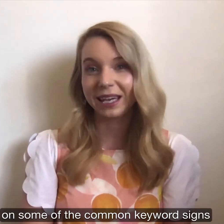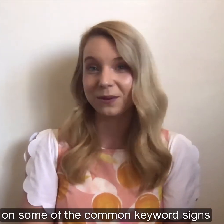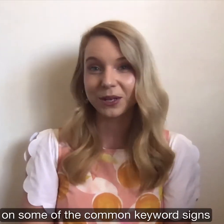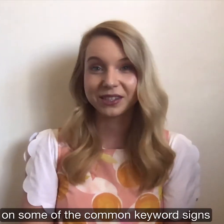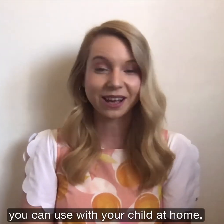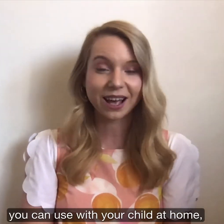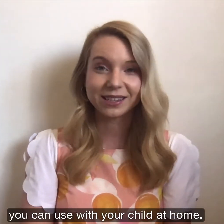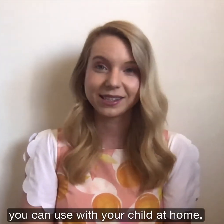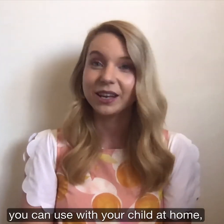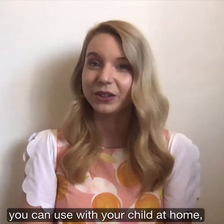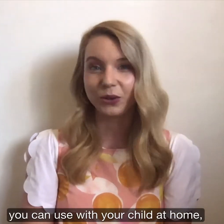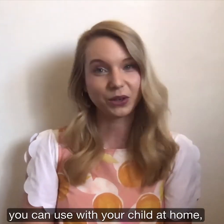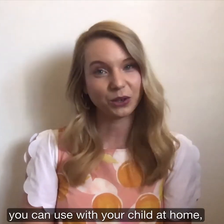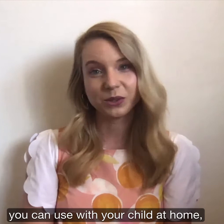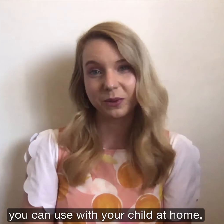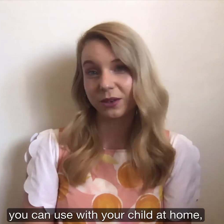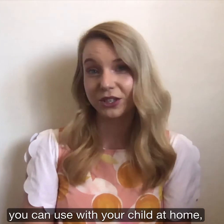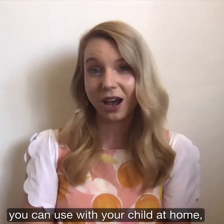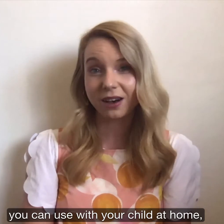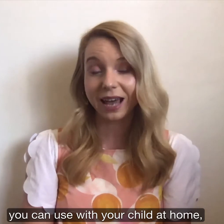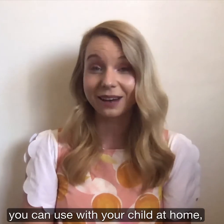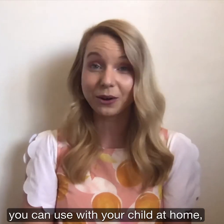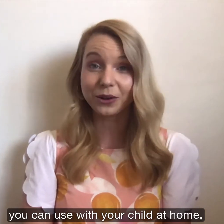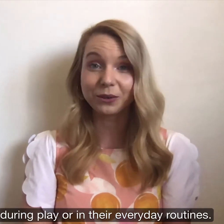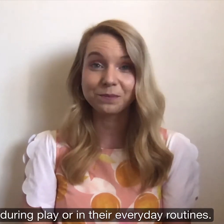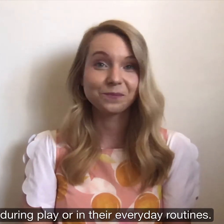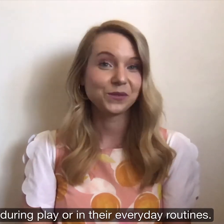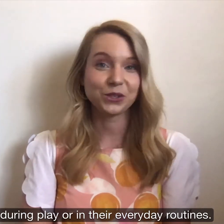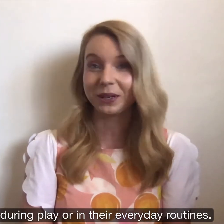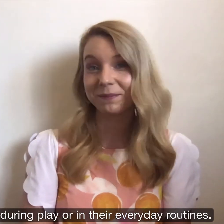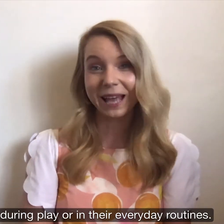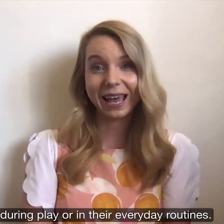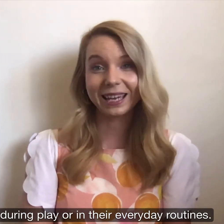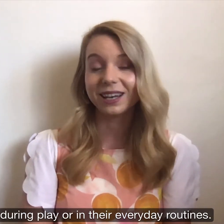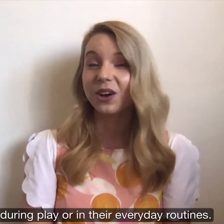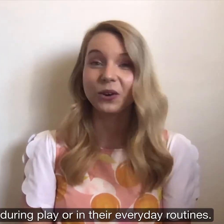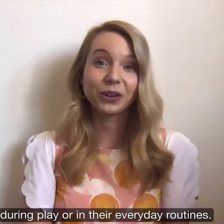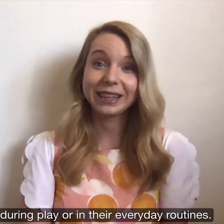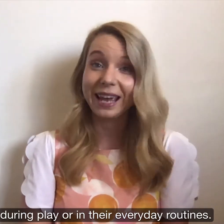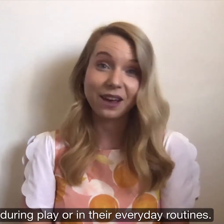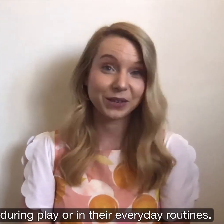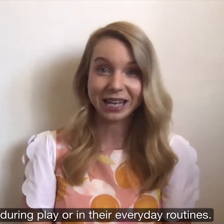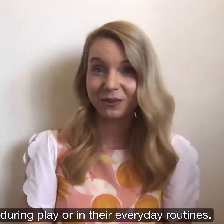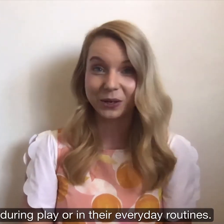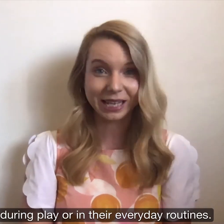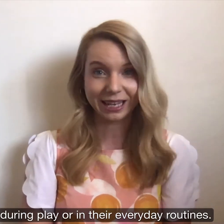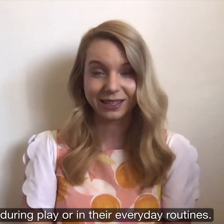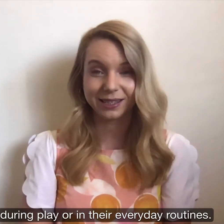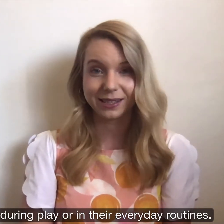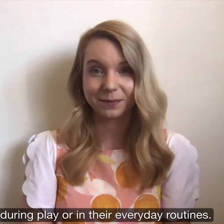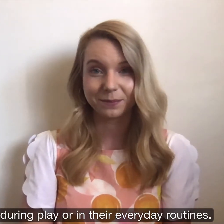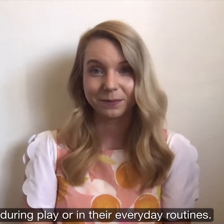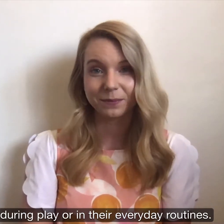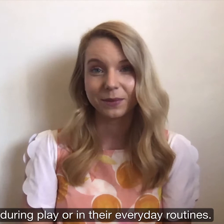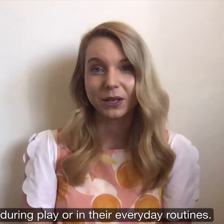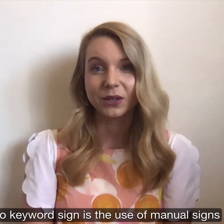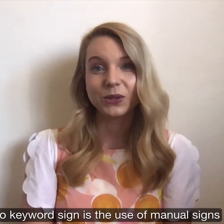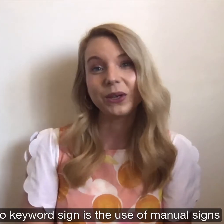keyword signs you can use with your child at home, during play, or in their everyday routines. So